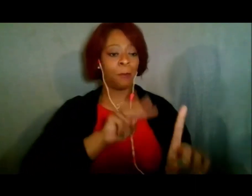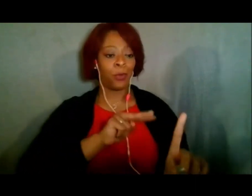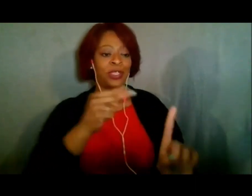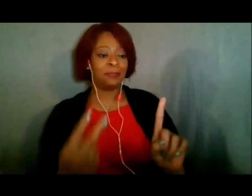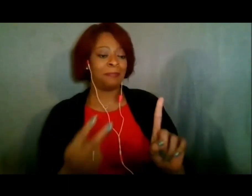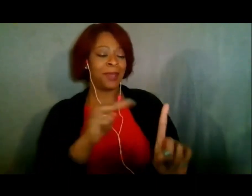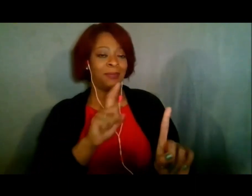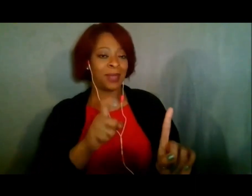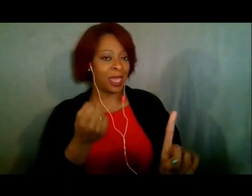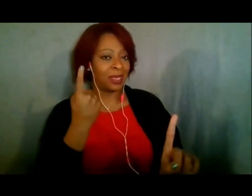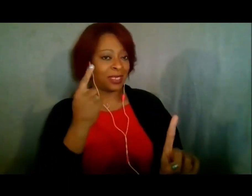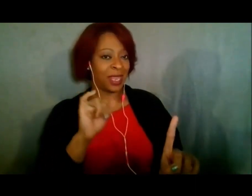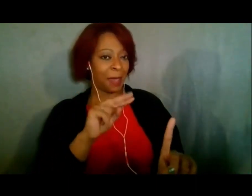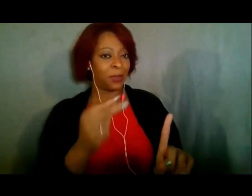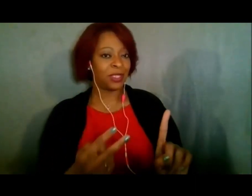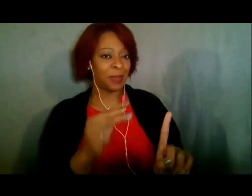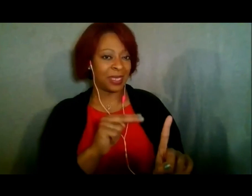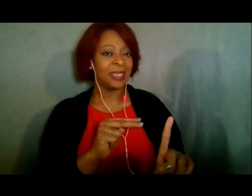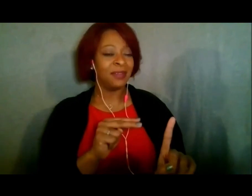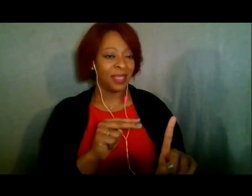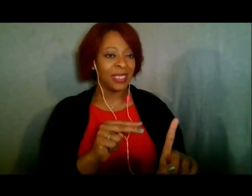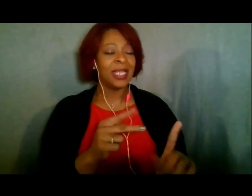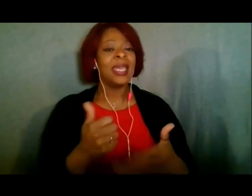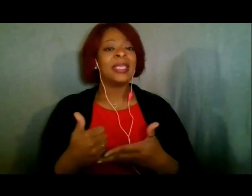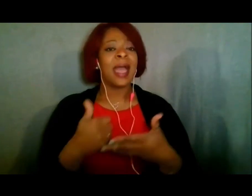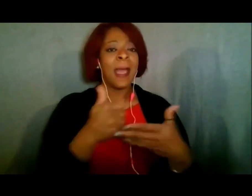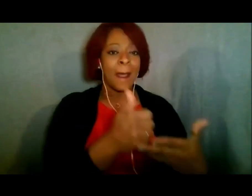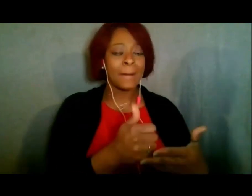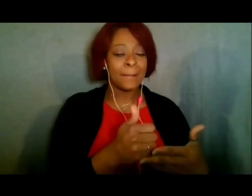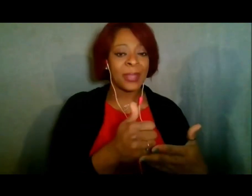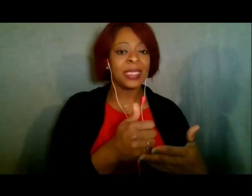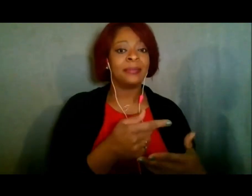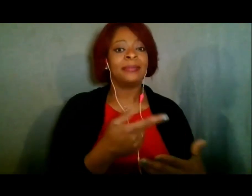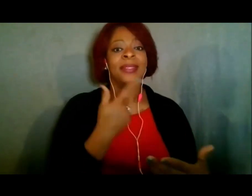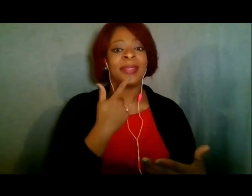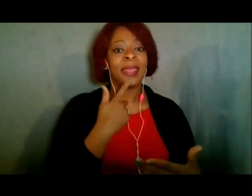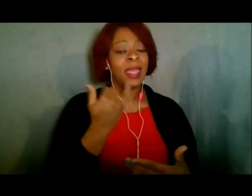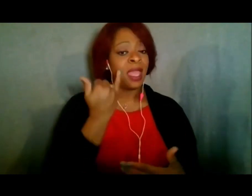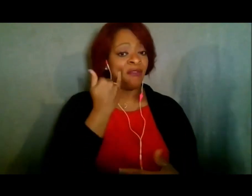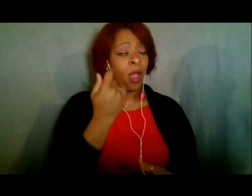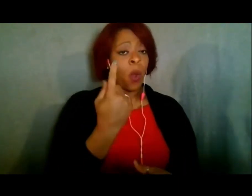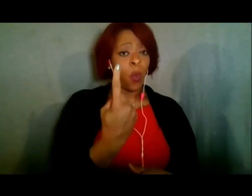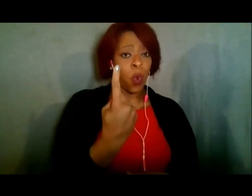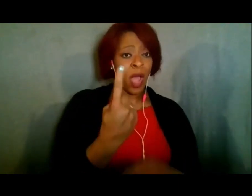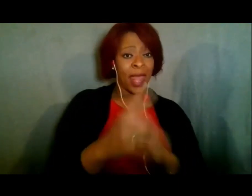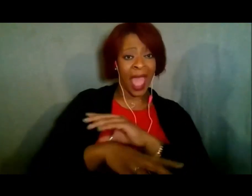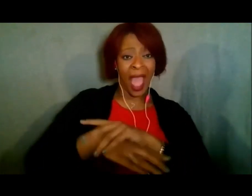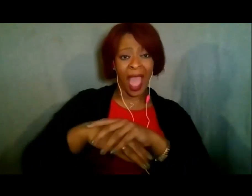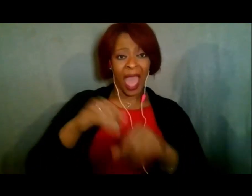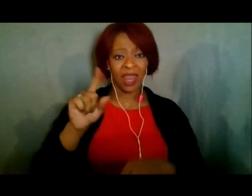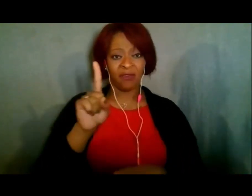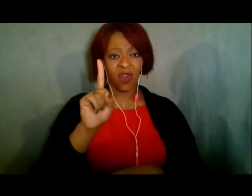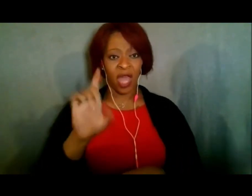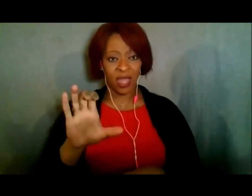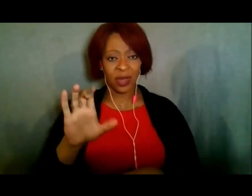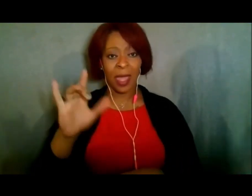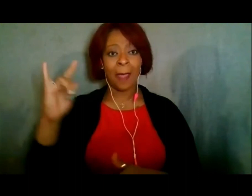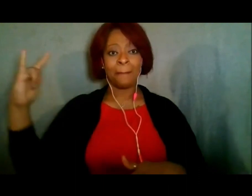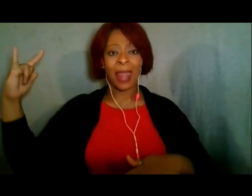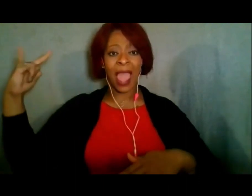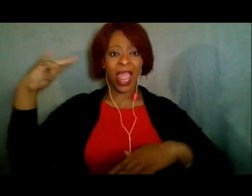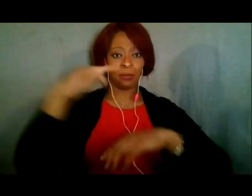that. I think it's helpful to say, if 1 in 100 planes crashed, would